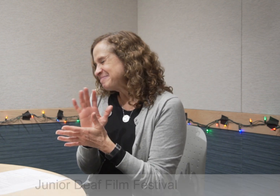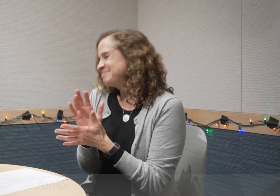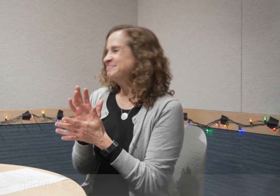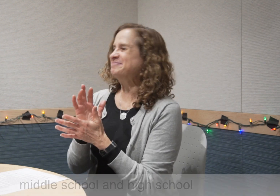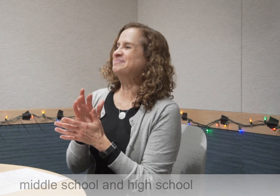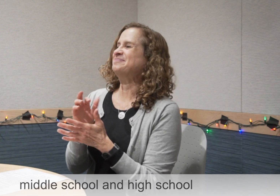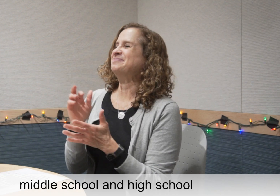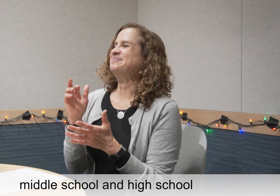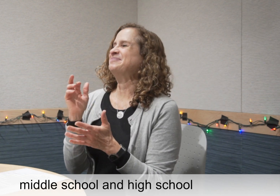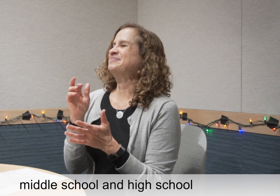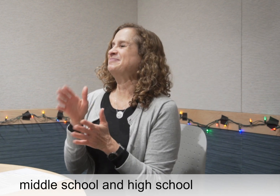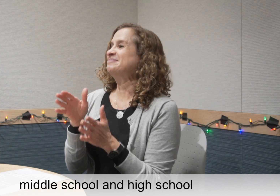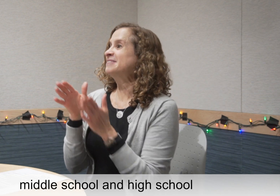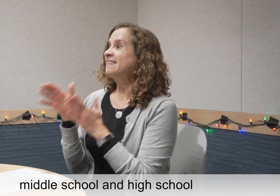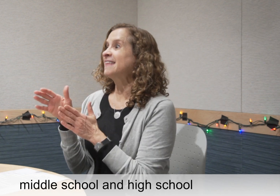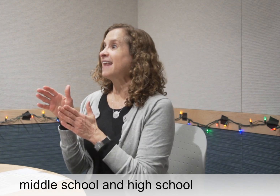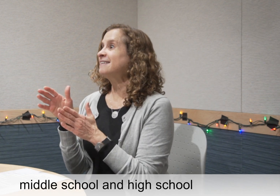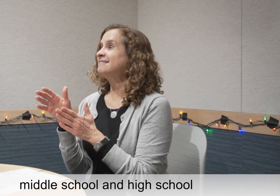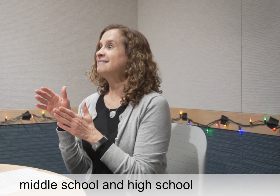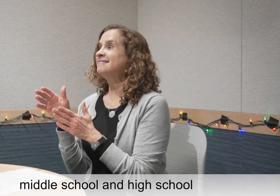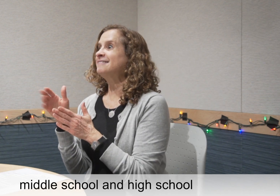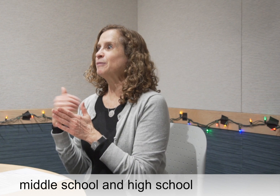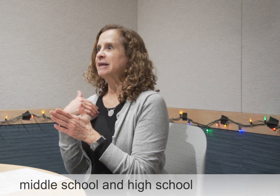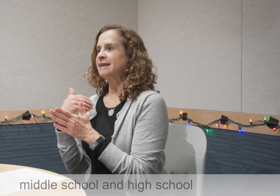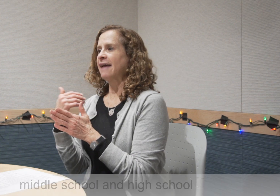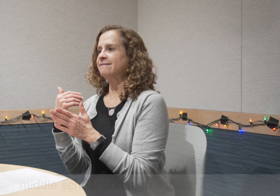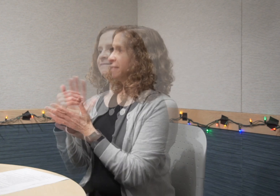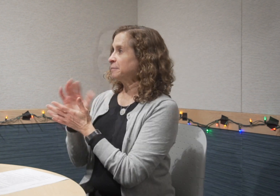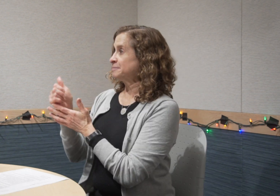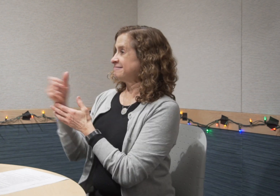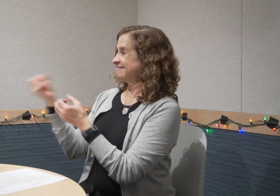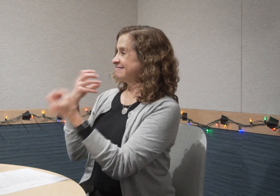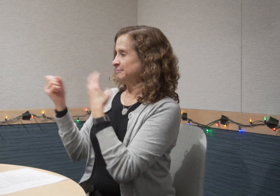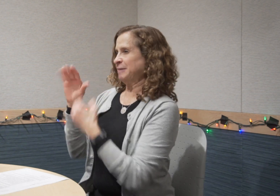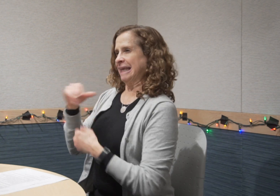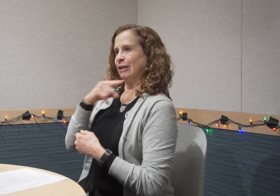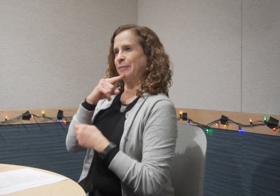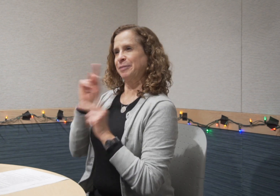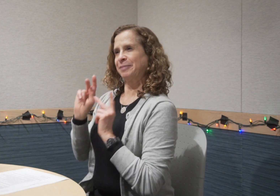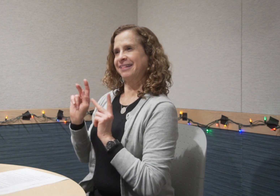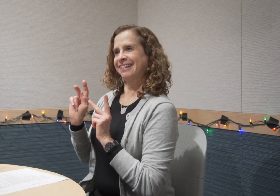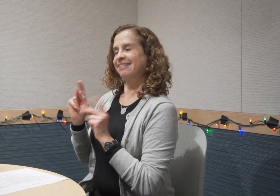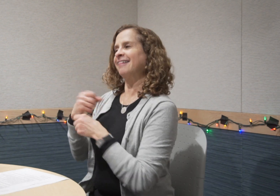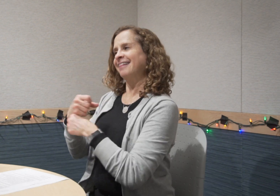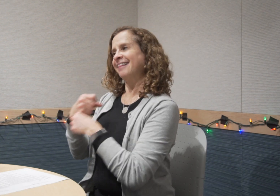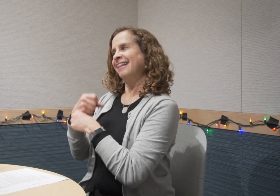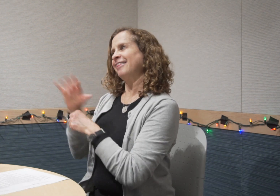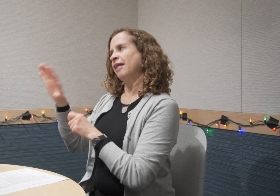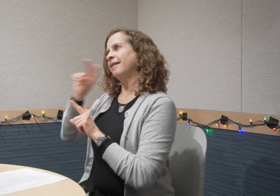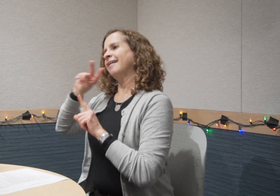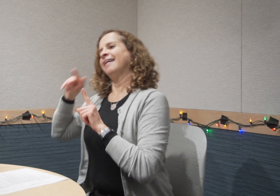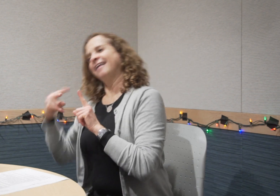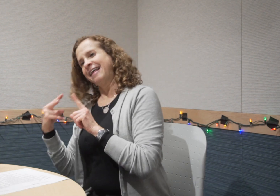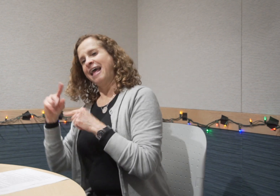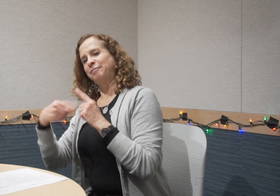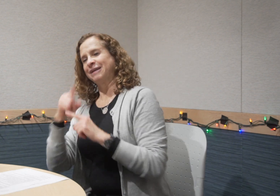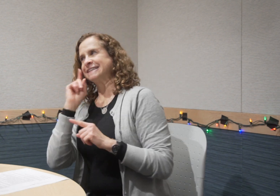school students send in their original films. And then we would try